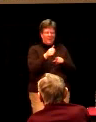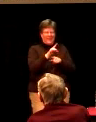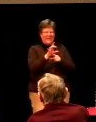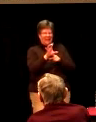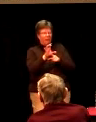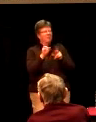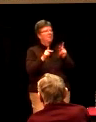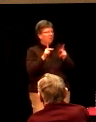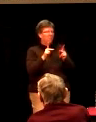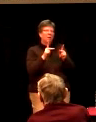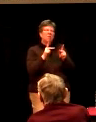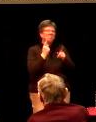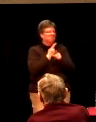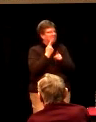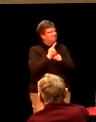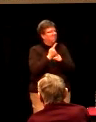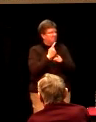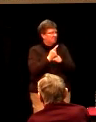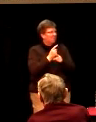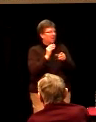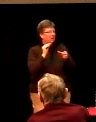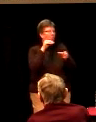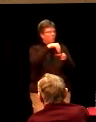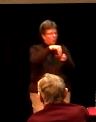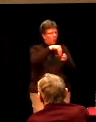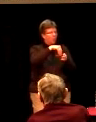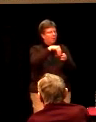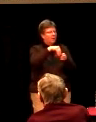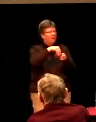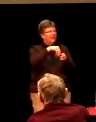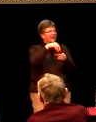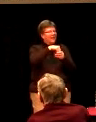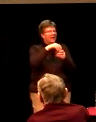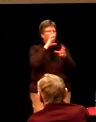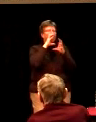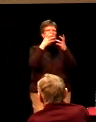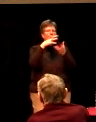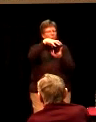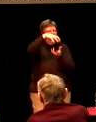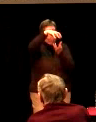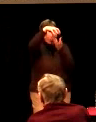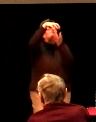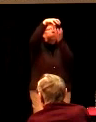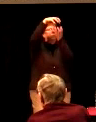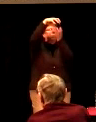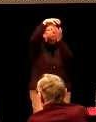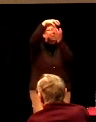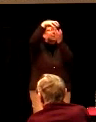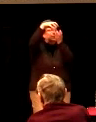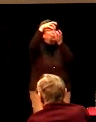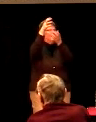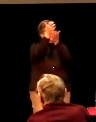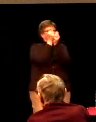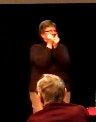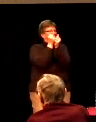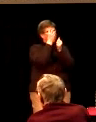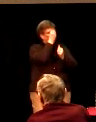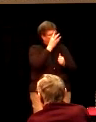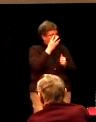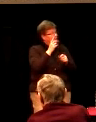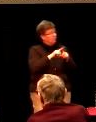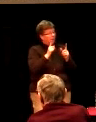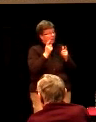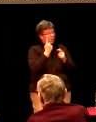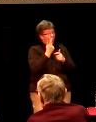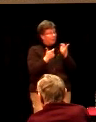were routinely putting weather instruments up on balloons. One of the big problems, though, was that you